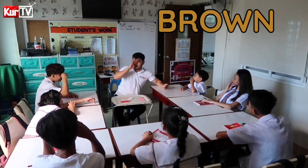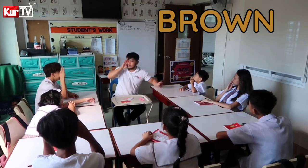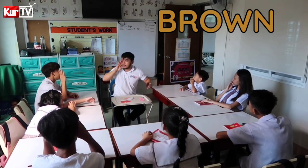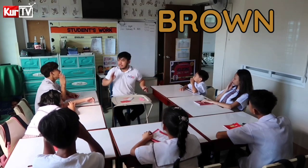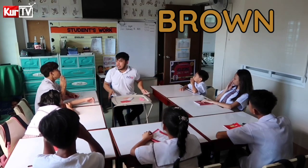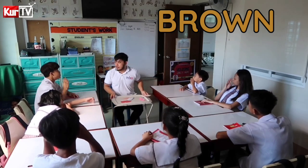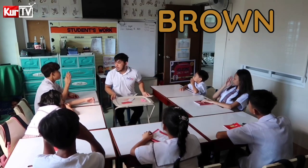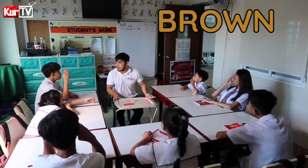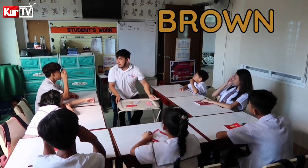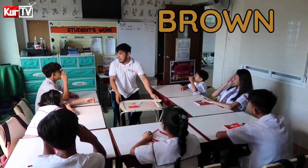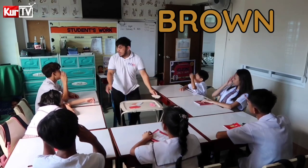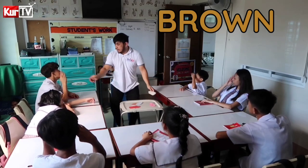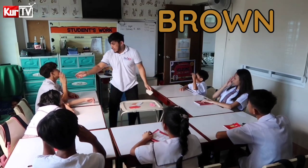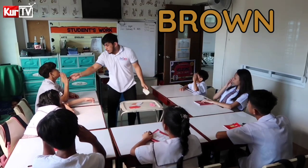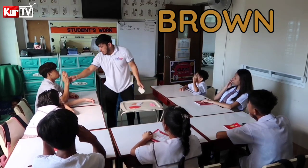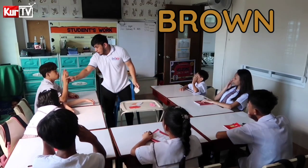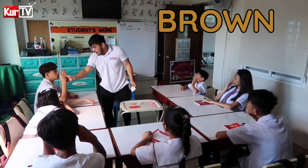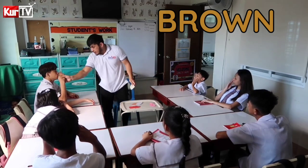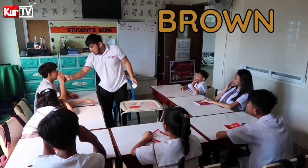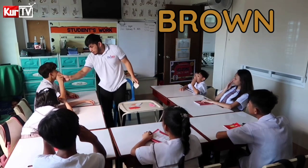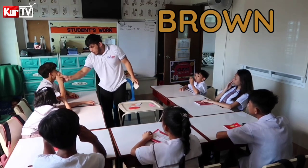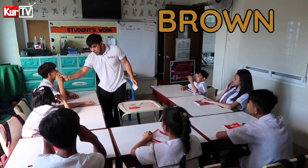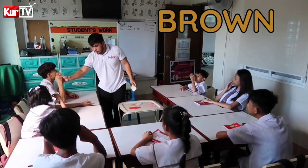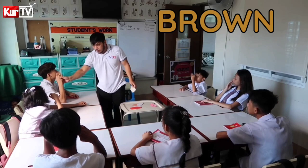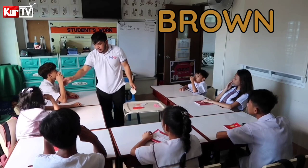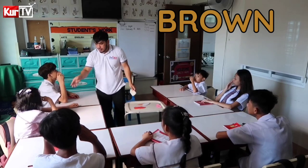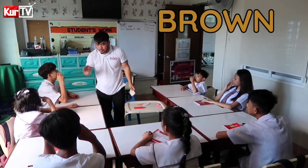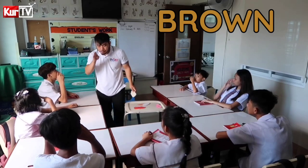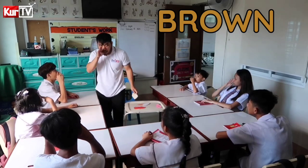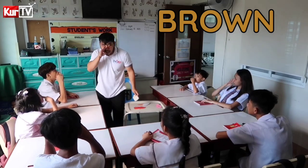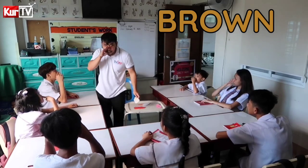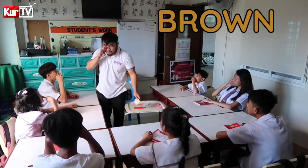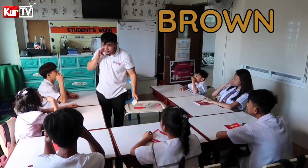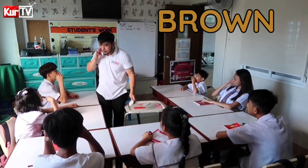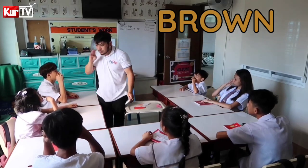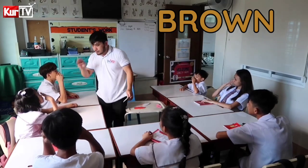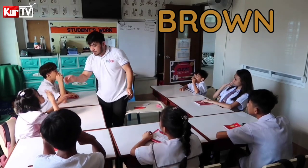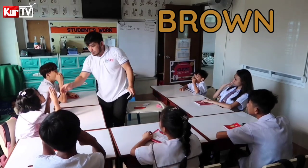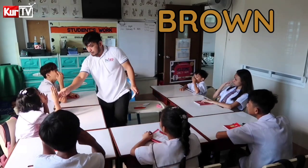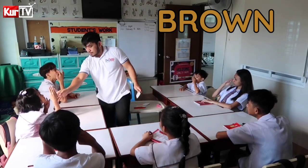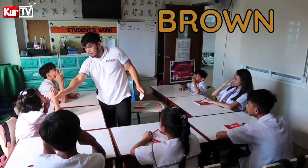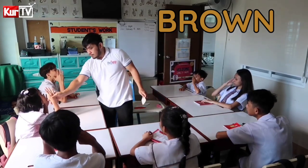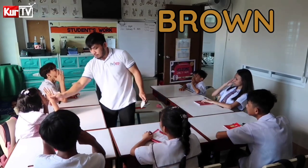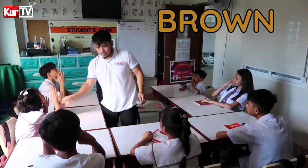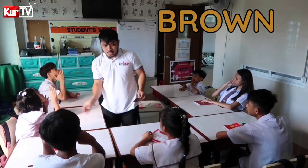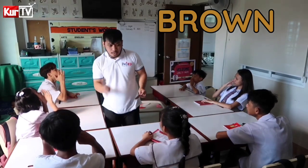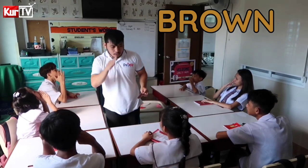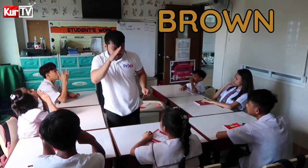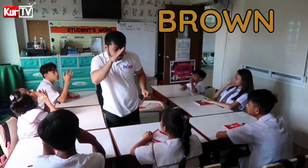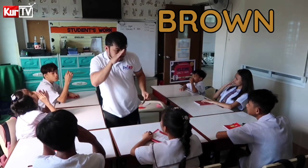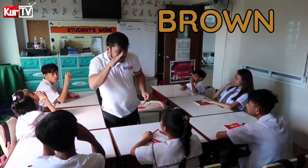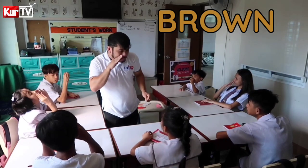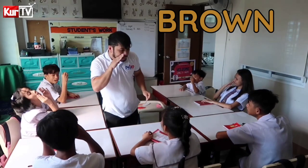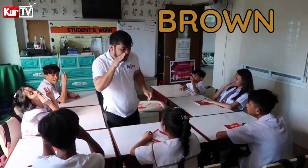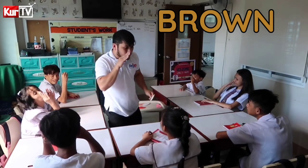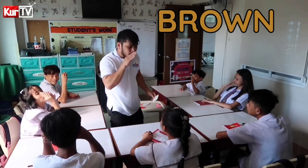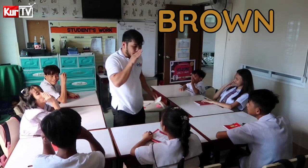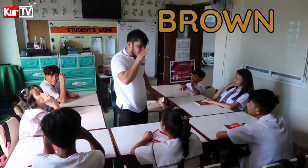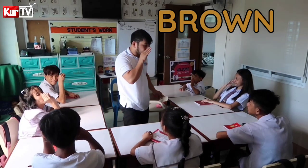Tingin na mga kamay. Tingin na mga kamay. Ayan. Brown. Brown. Brown. Brown. Very